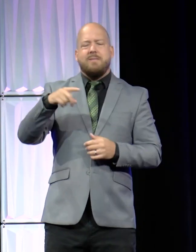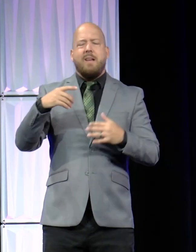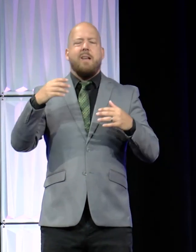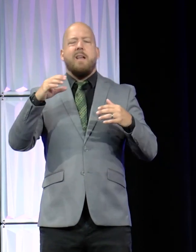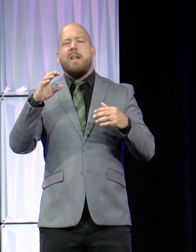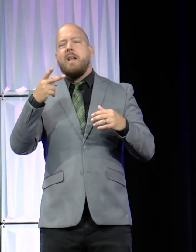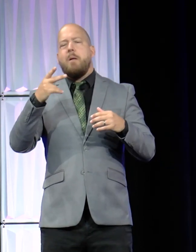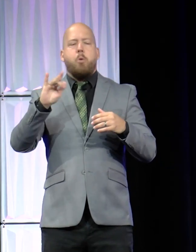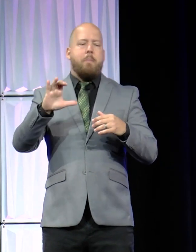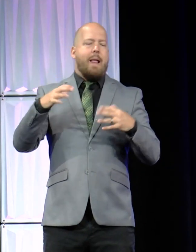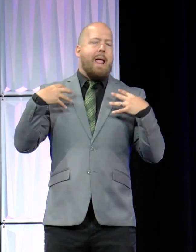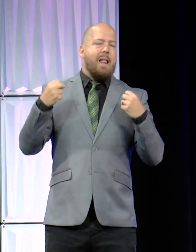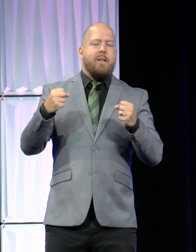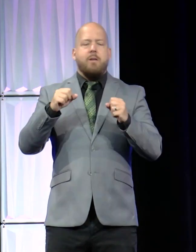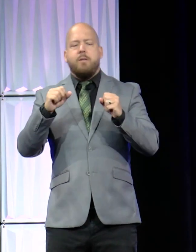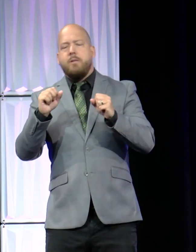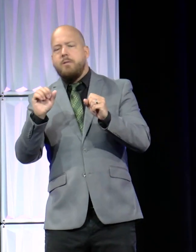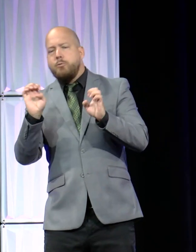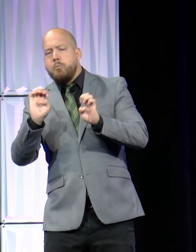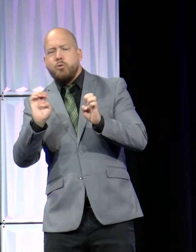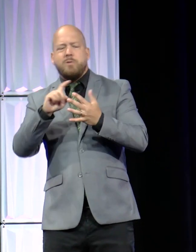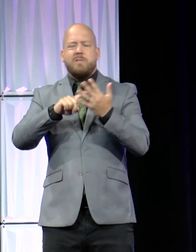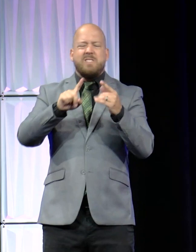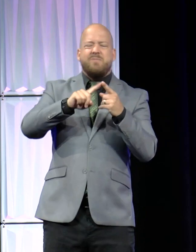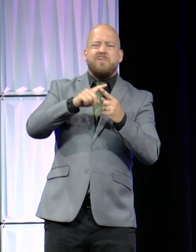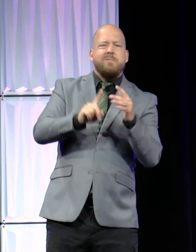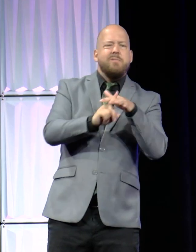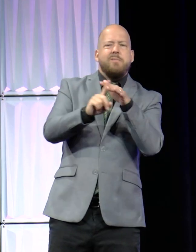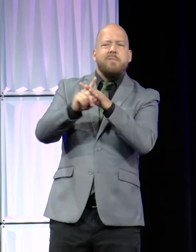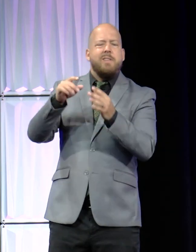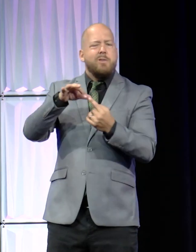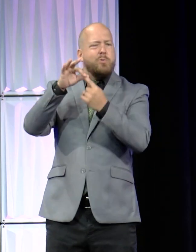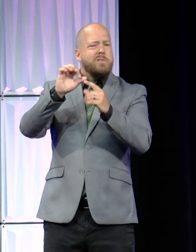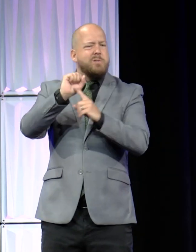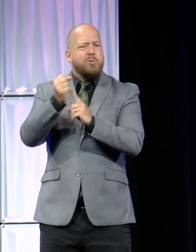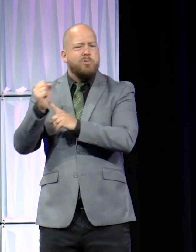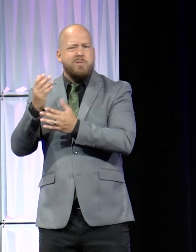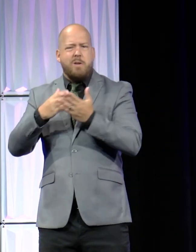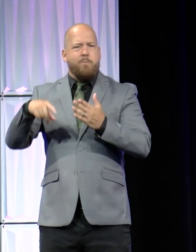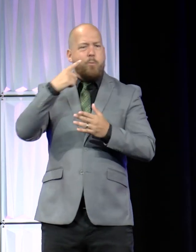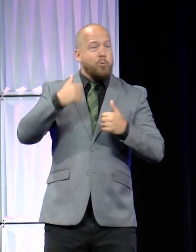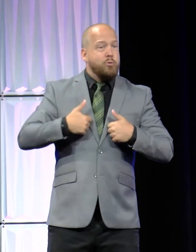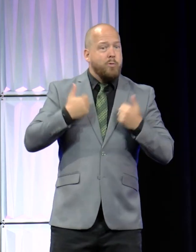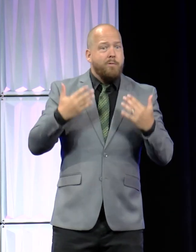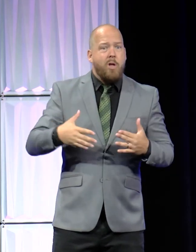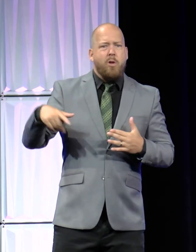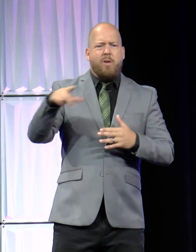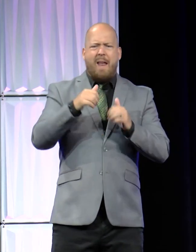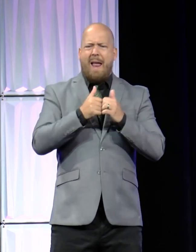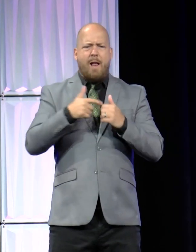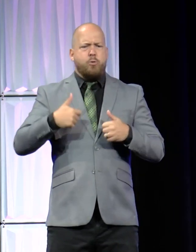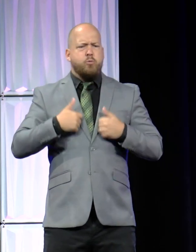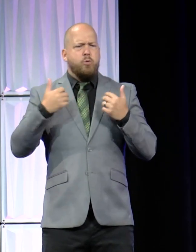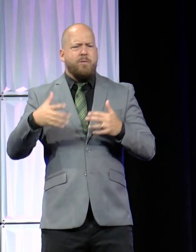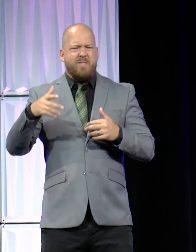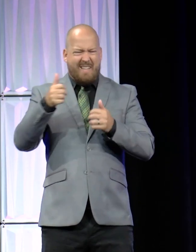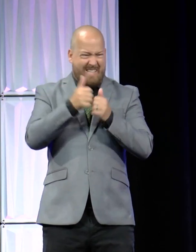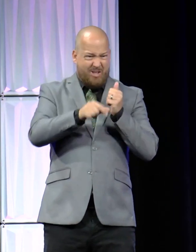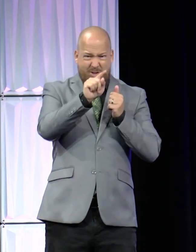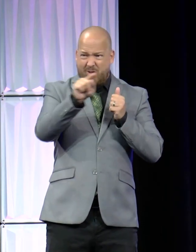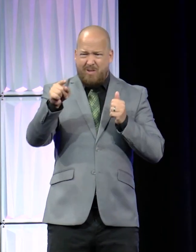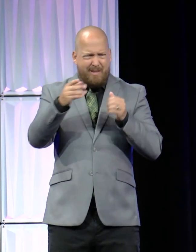dangerous challenges, not only for survivors, but to each of you working on the front lines. As